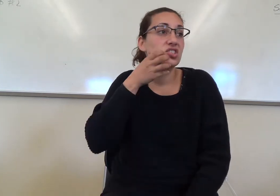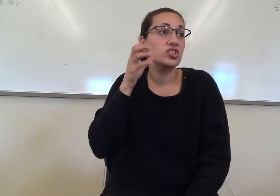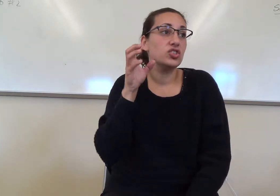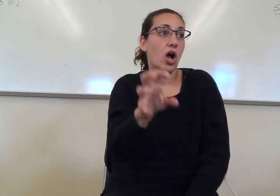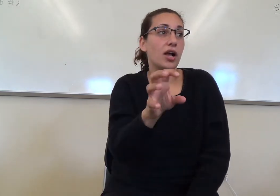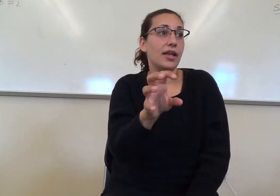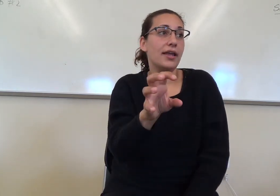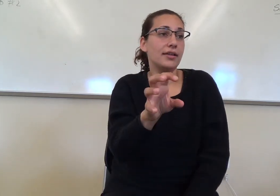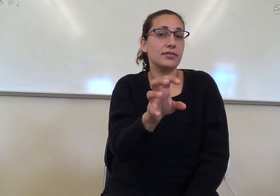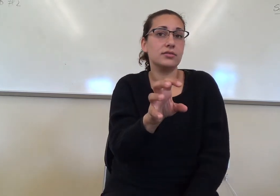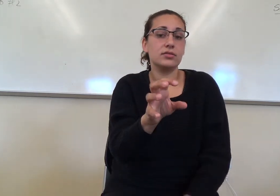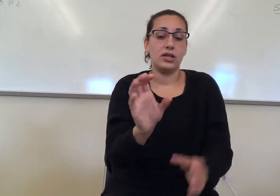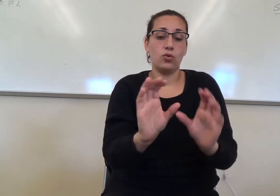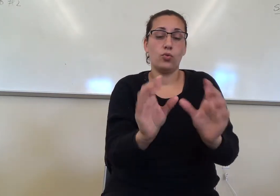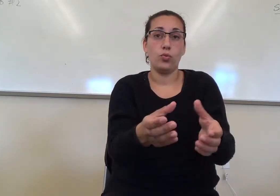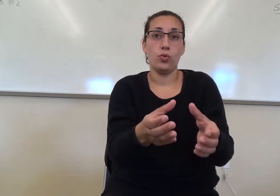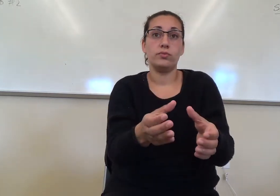in groups.